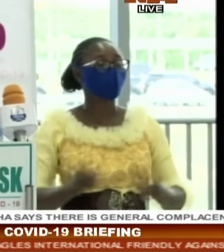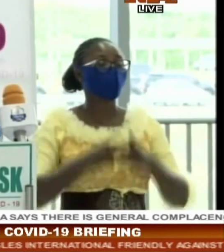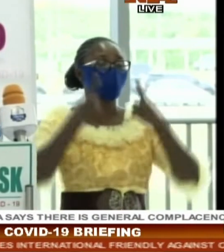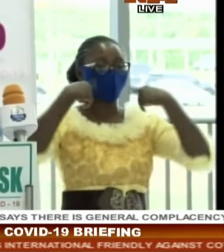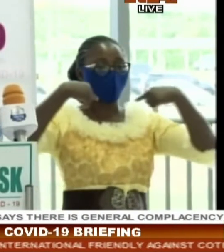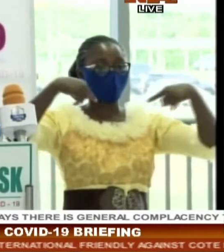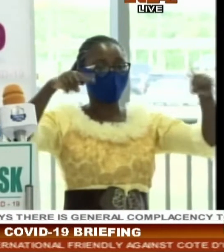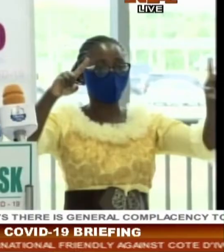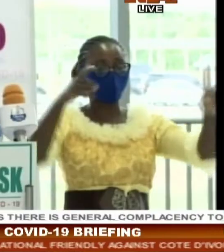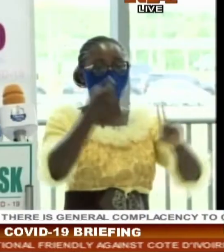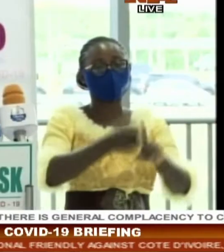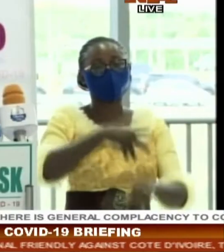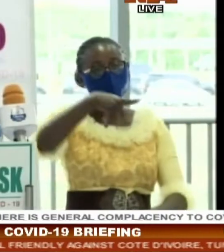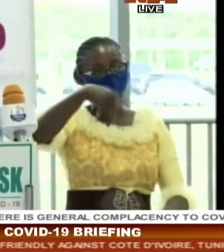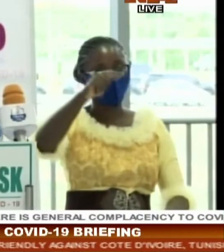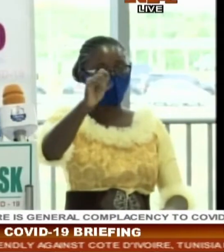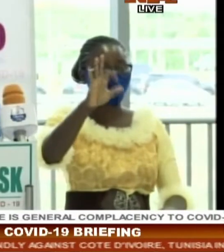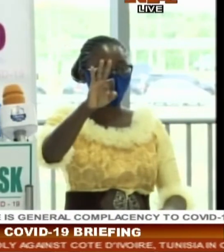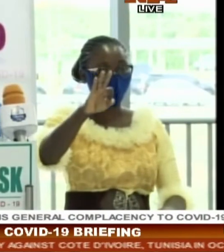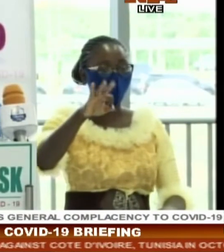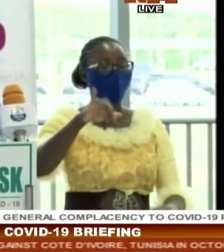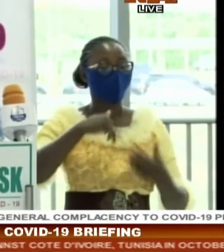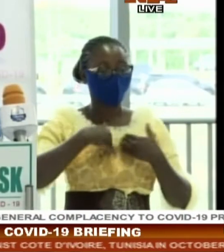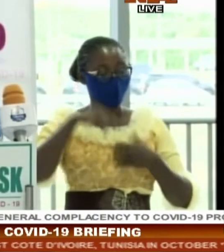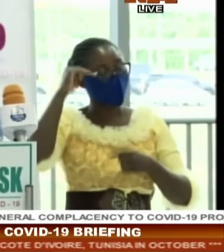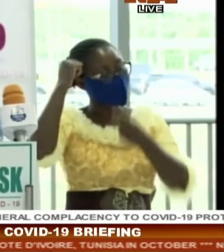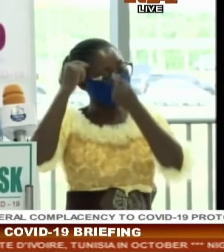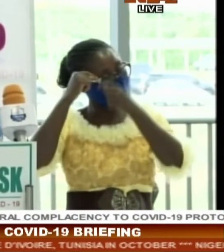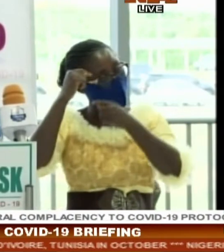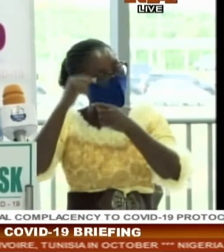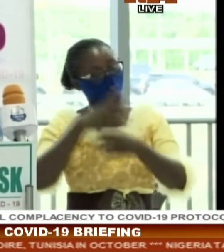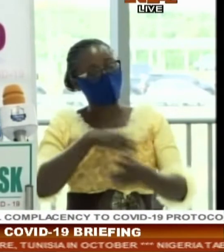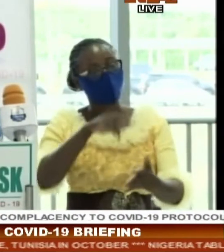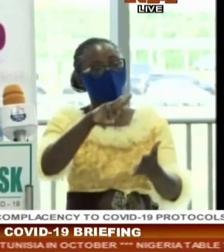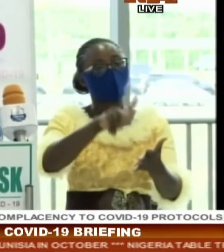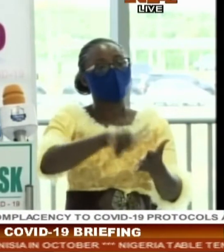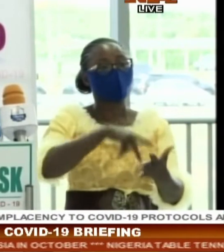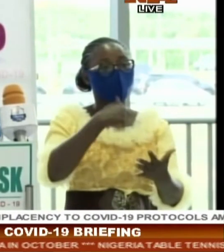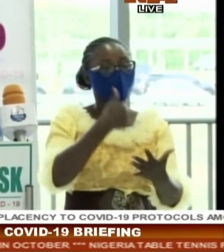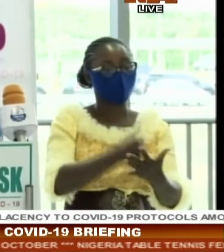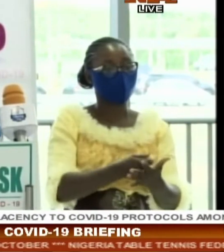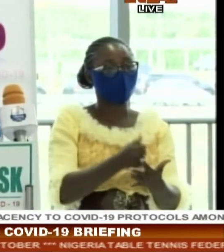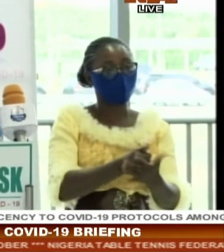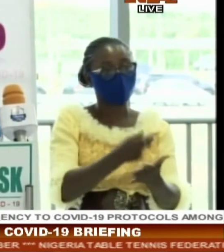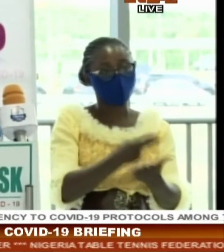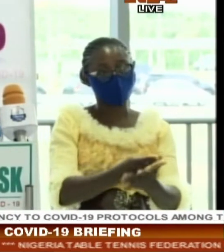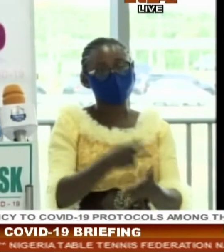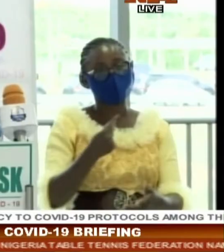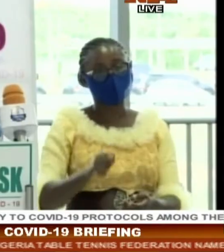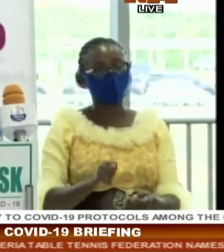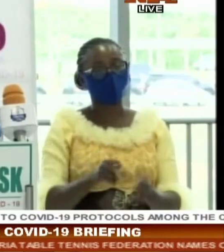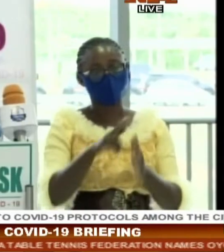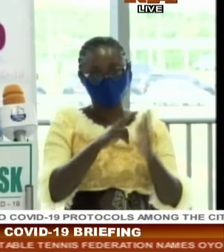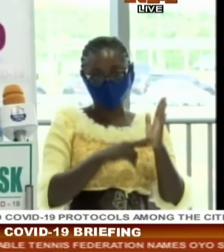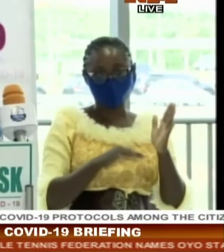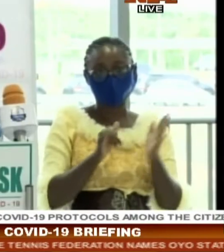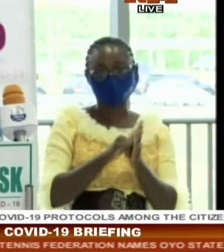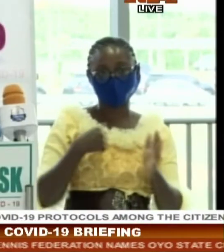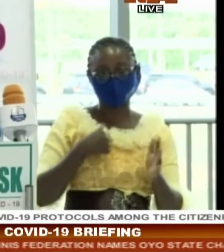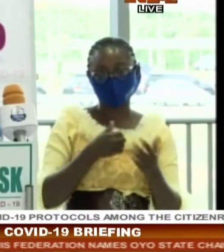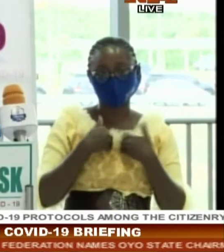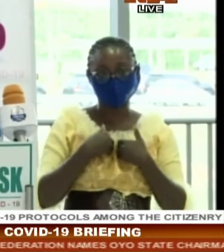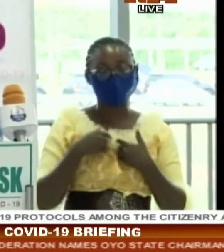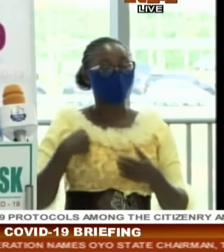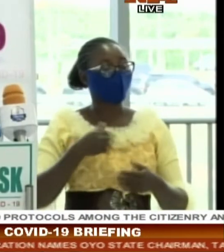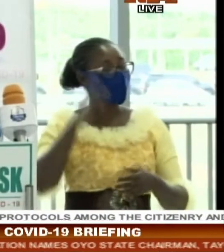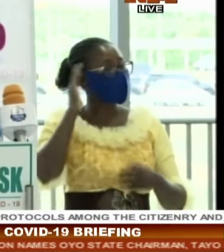the PTF had considered graciously and approved the following. And we take the